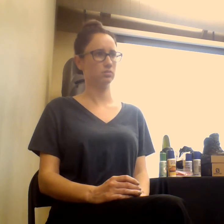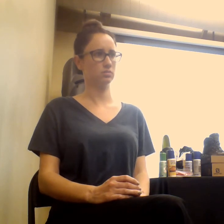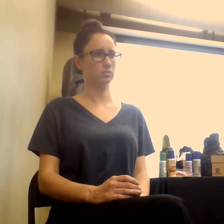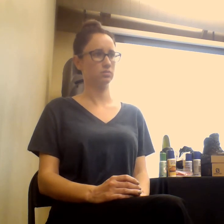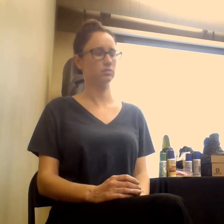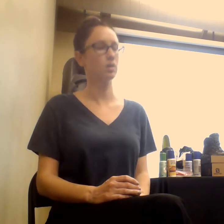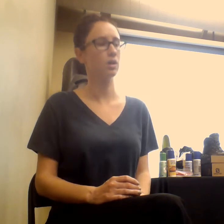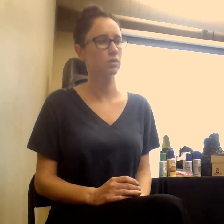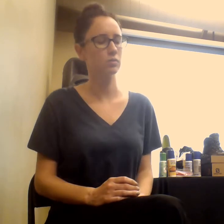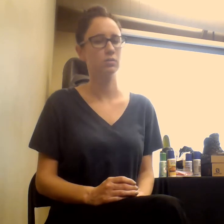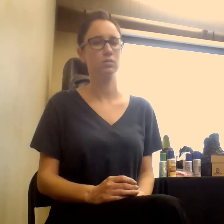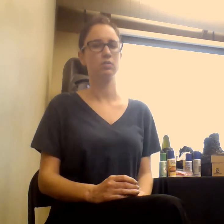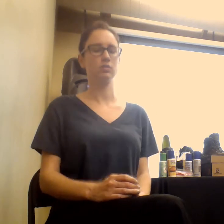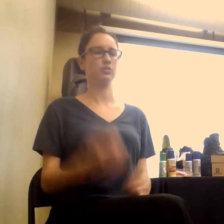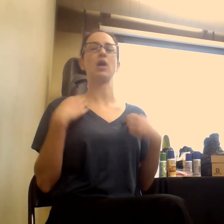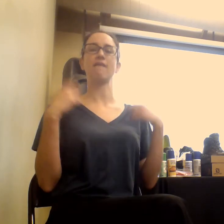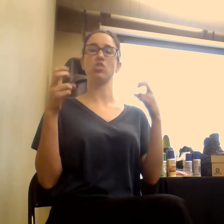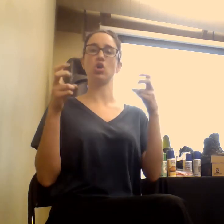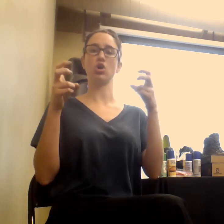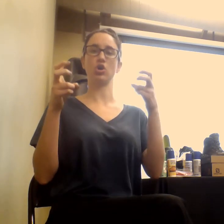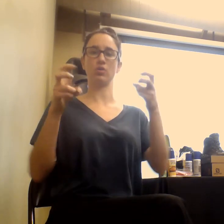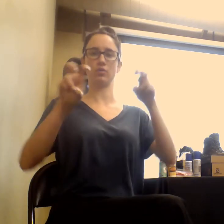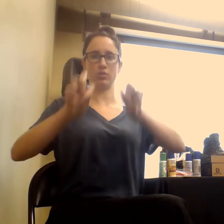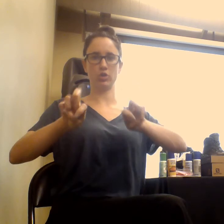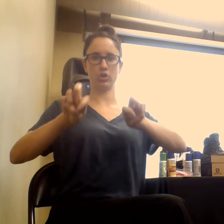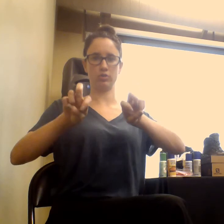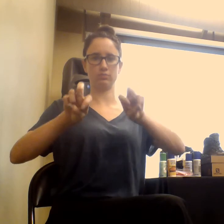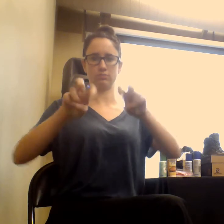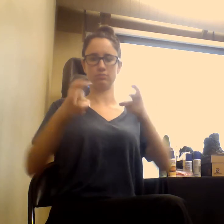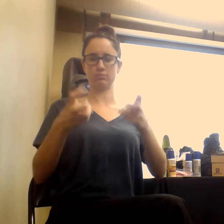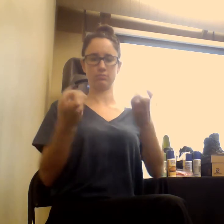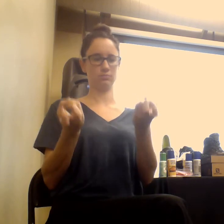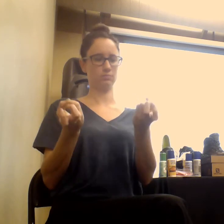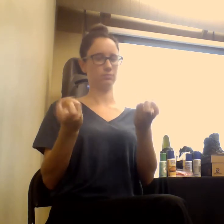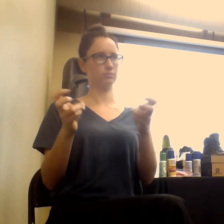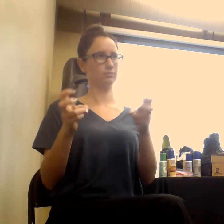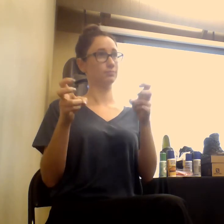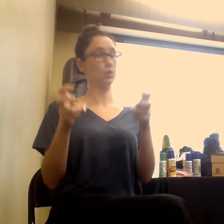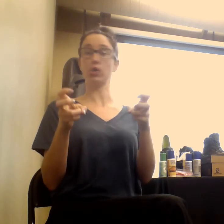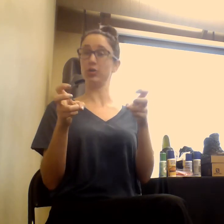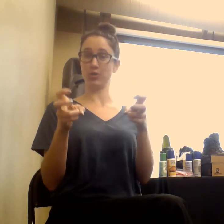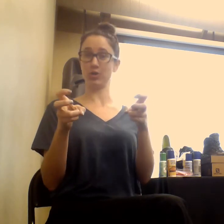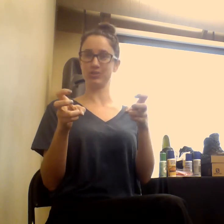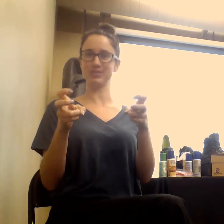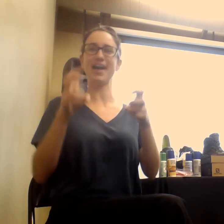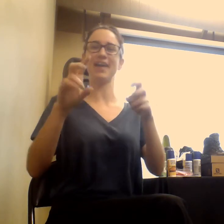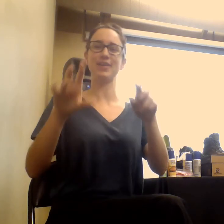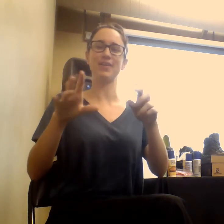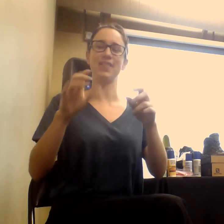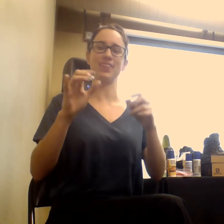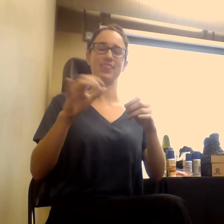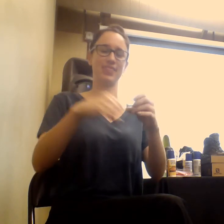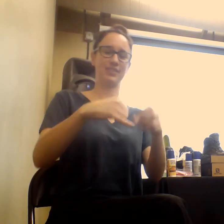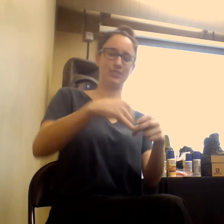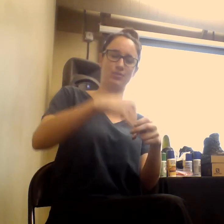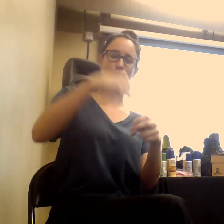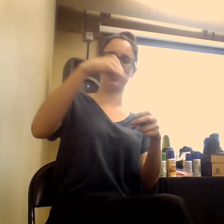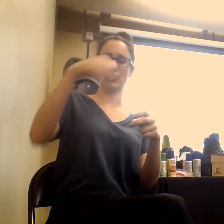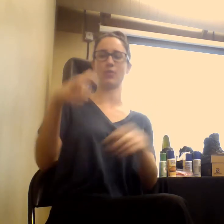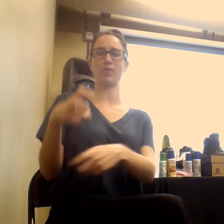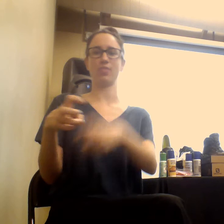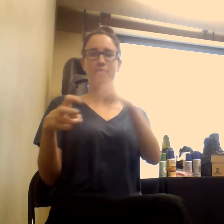bit. There. right? Okay. Now here, the tendency is to wanna pull on it,